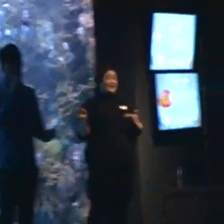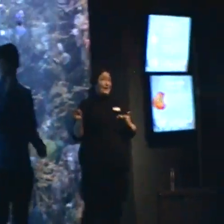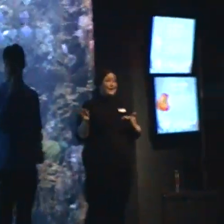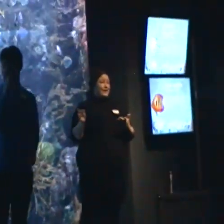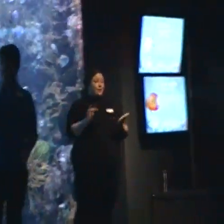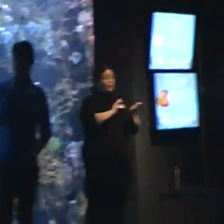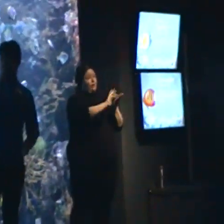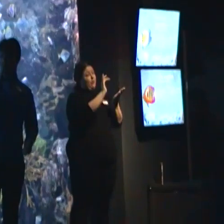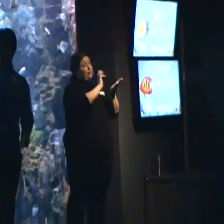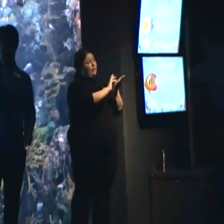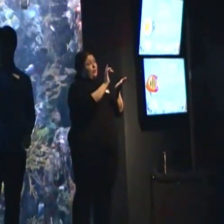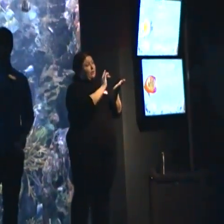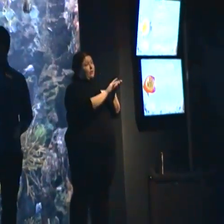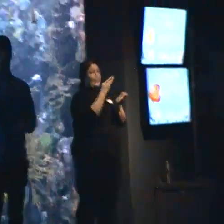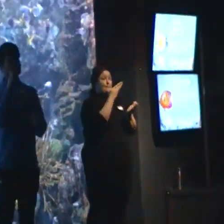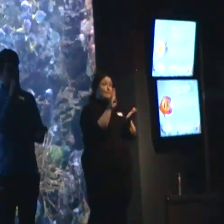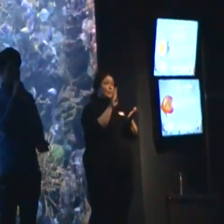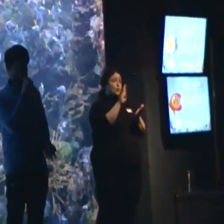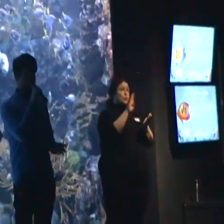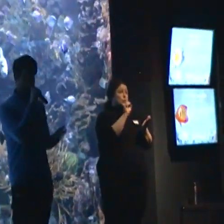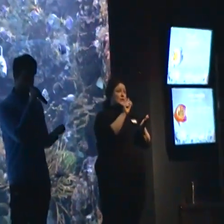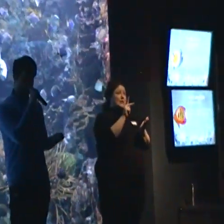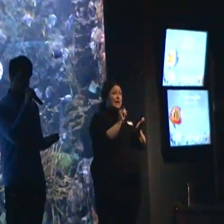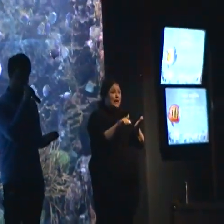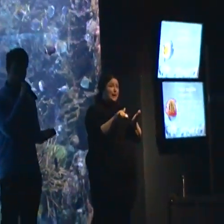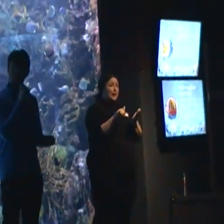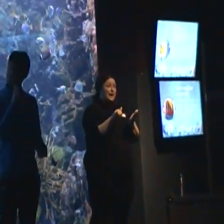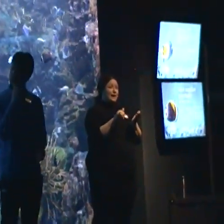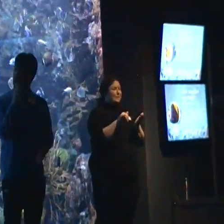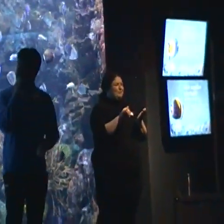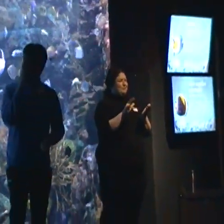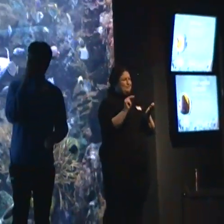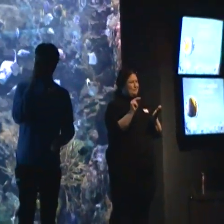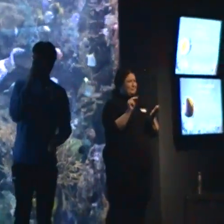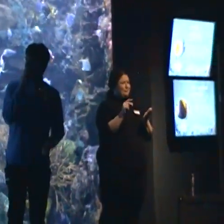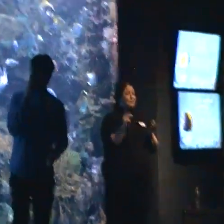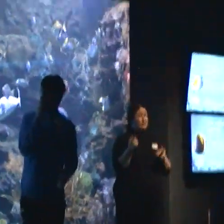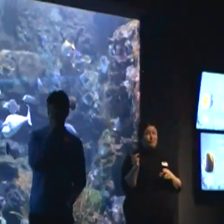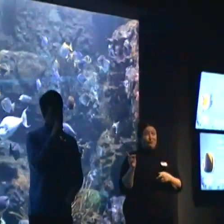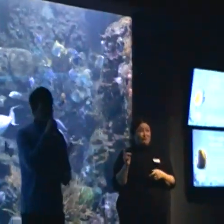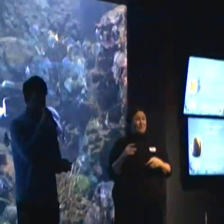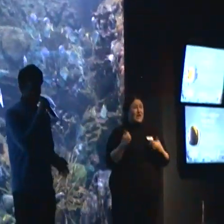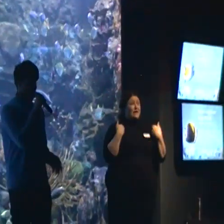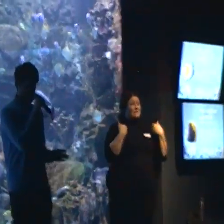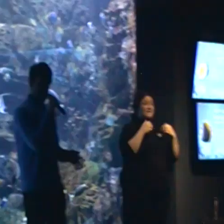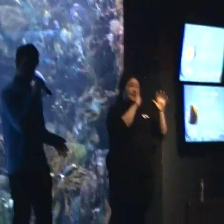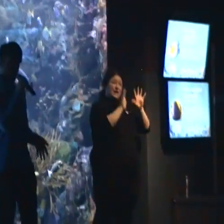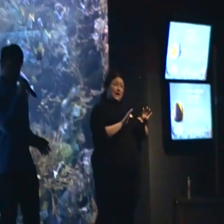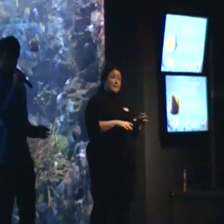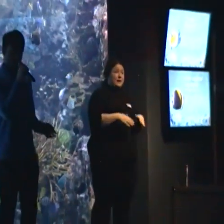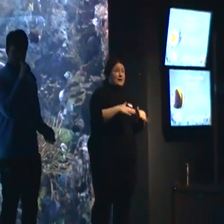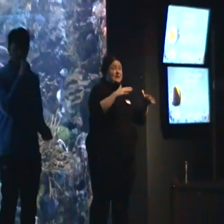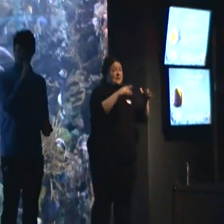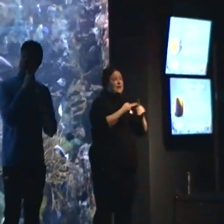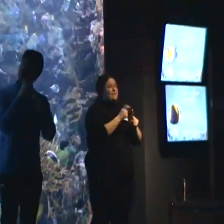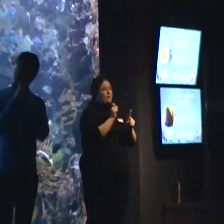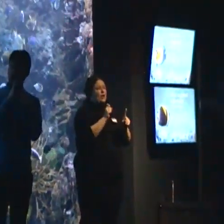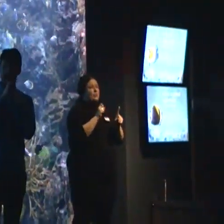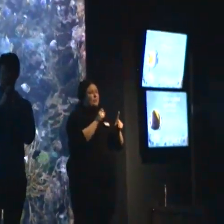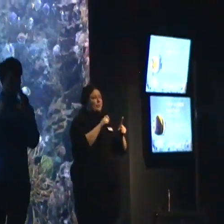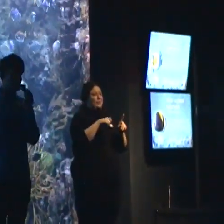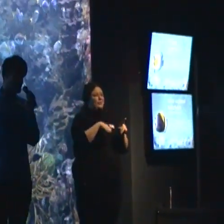blue sky. It gets it from the changing water temperature. So just a bit of climate change